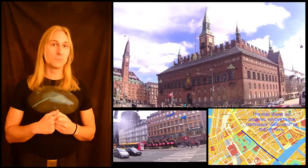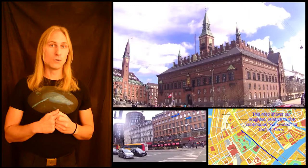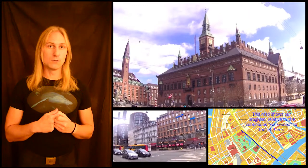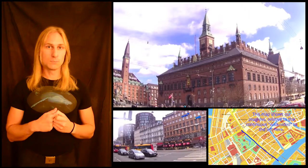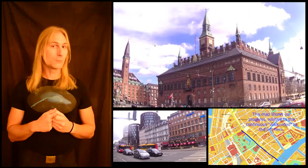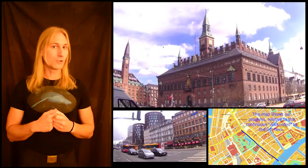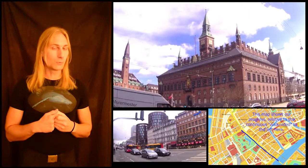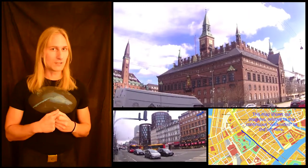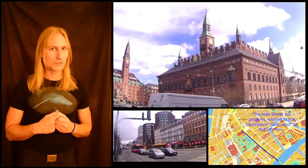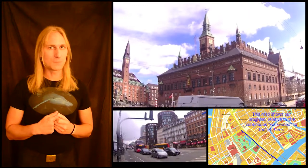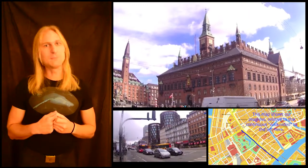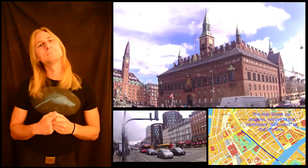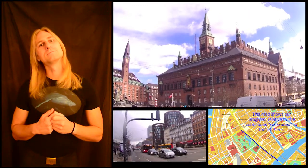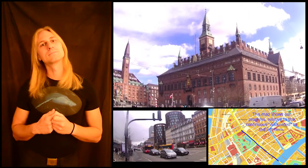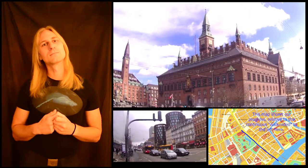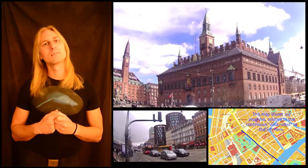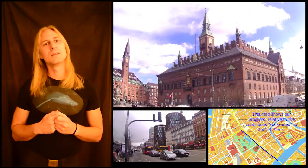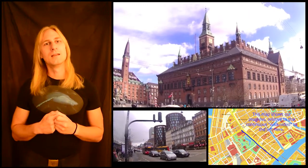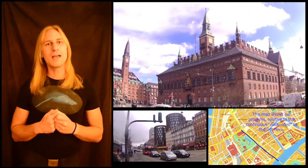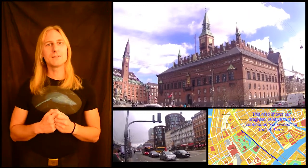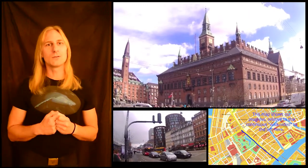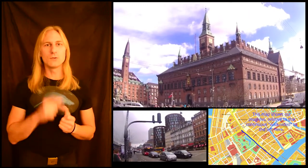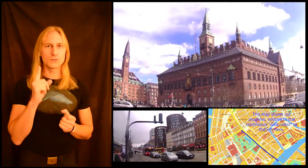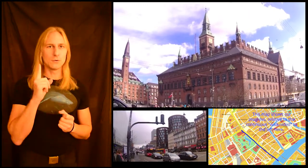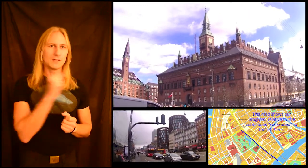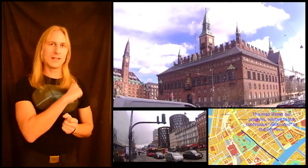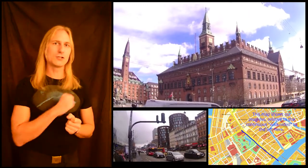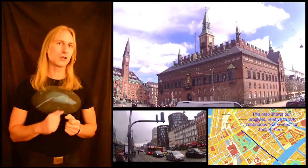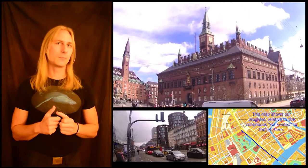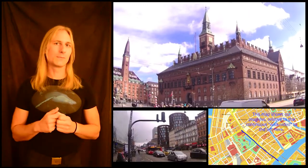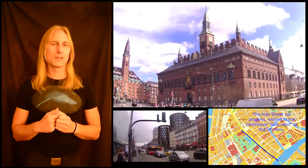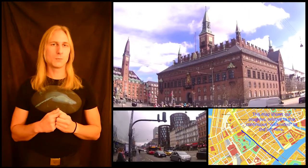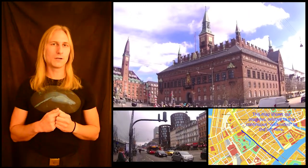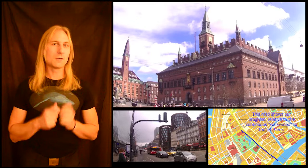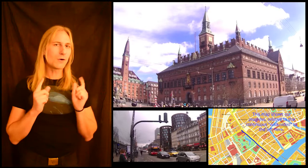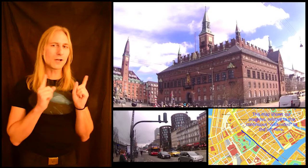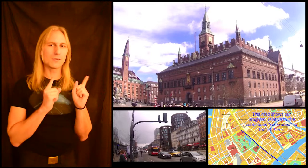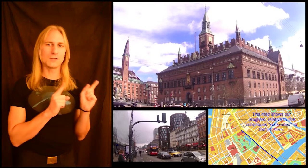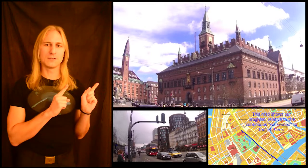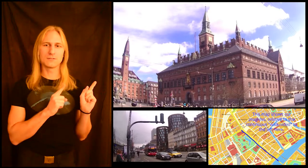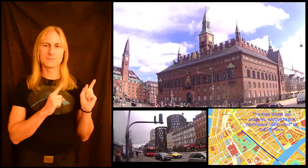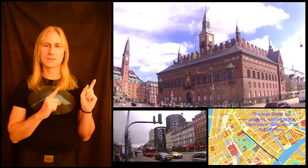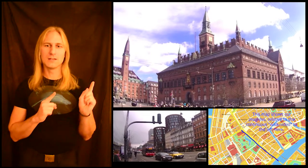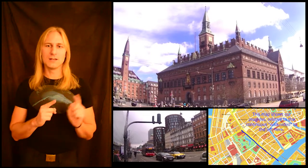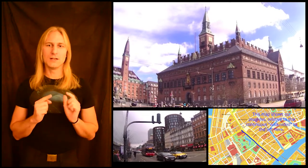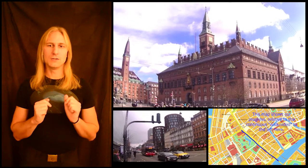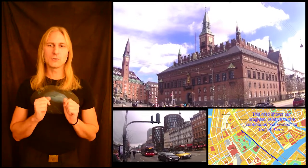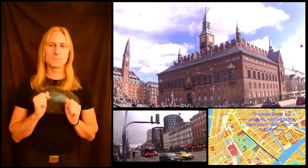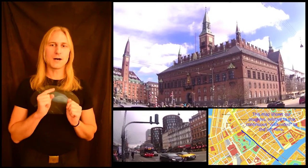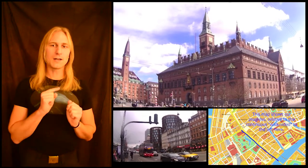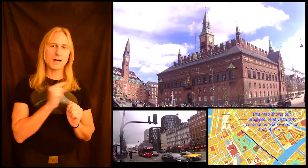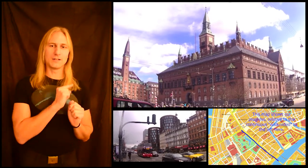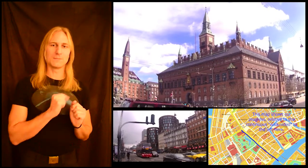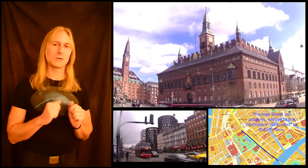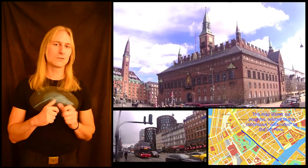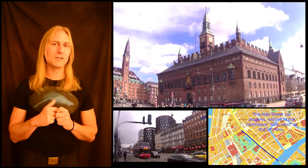There's a small popular wedding chapel, and also a shop where, among other things, you can